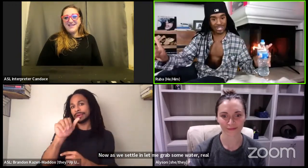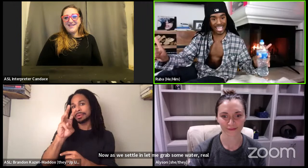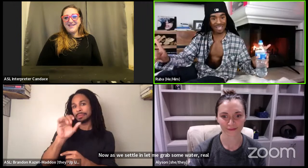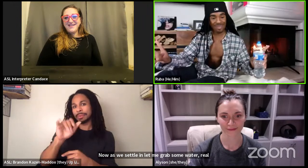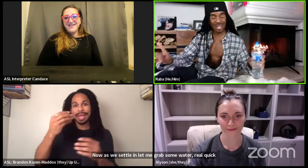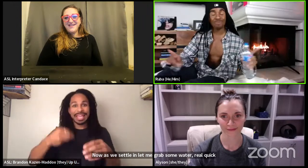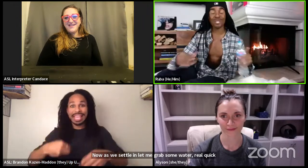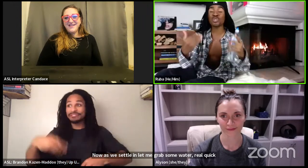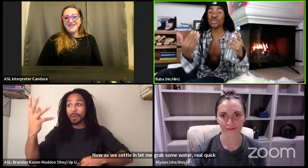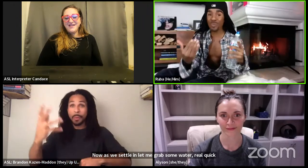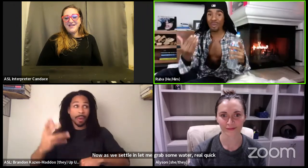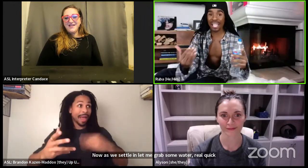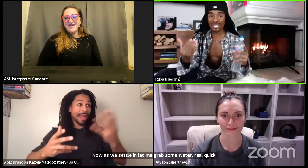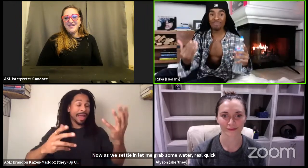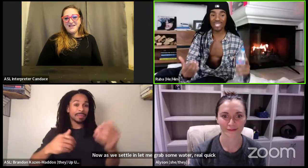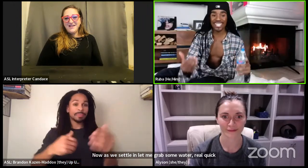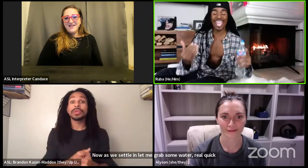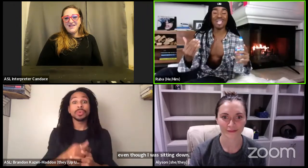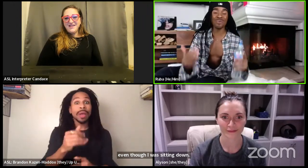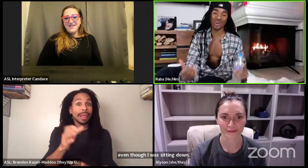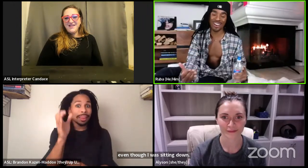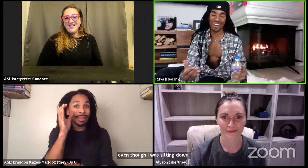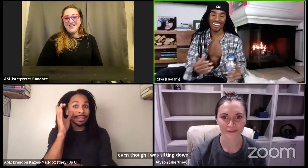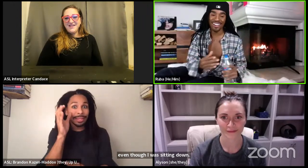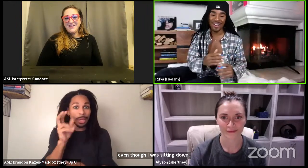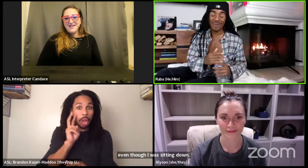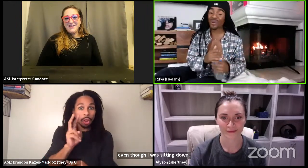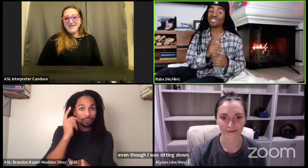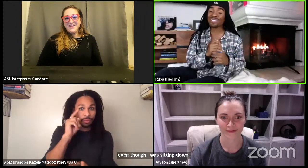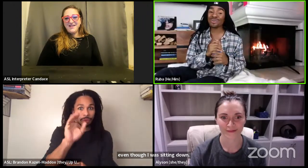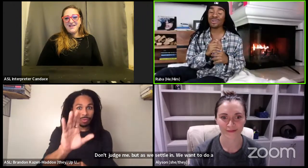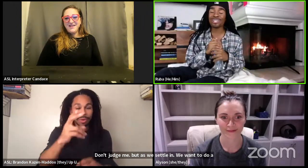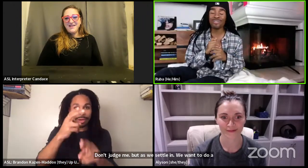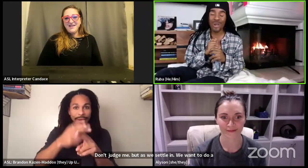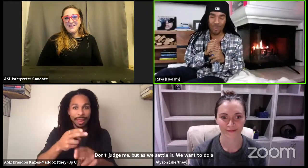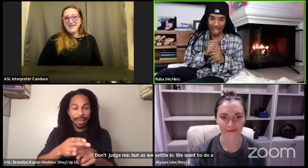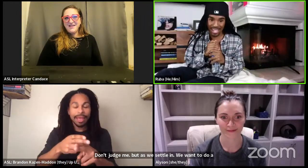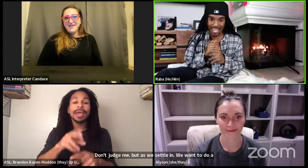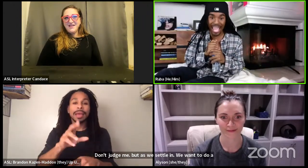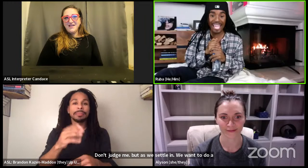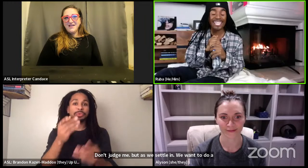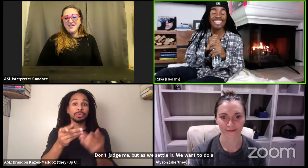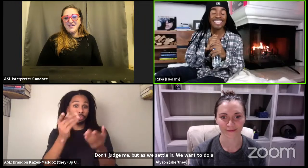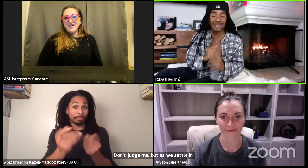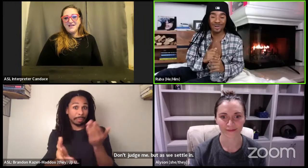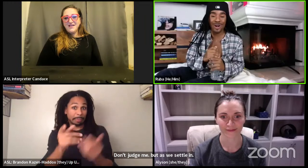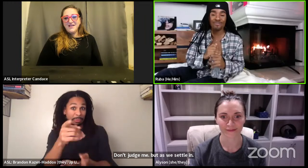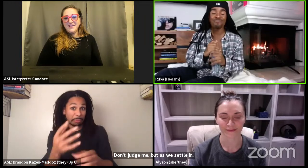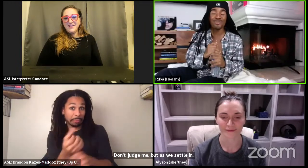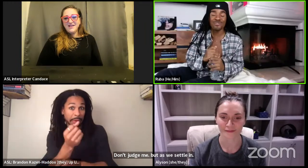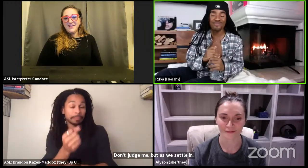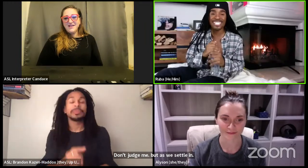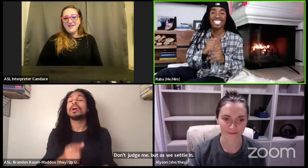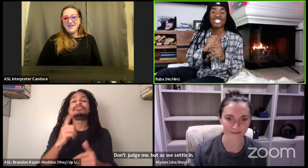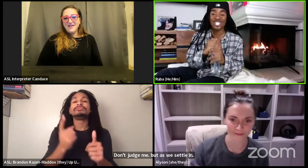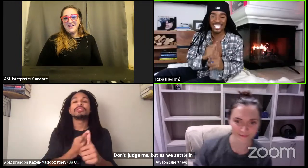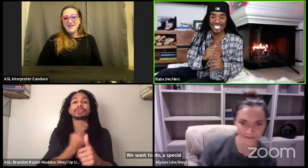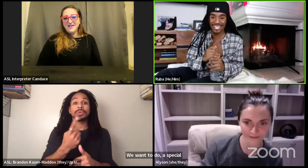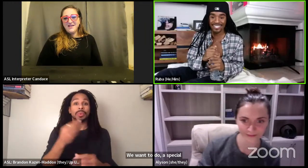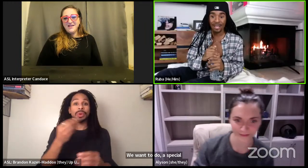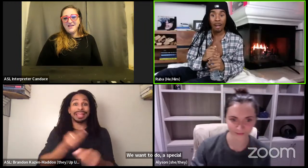look for your name, because you might be a winner. First, we are giving away a year of